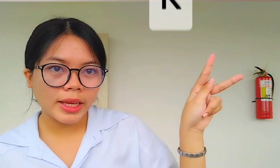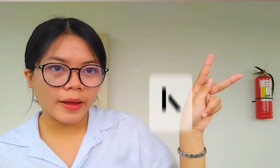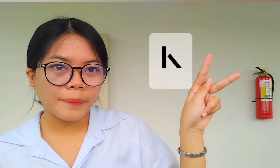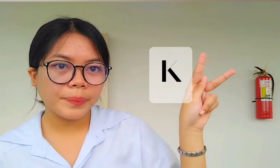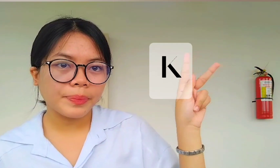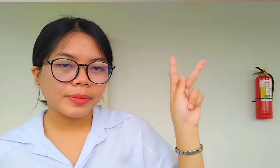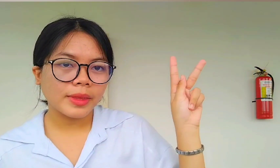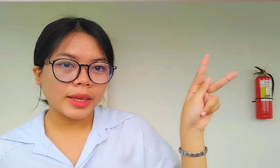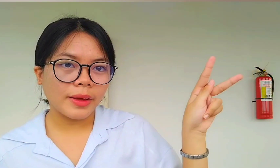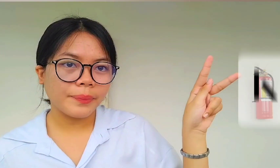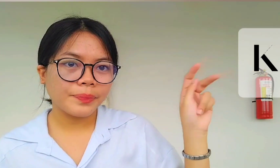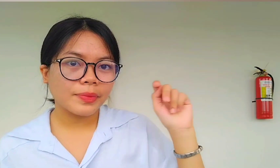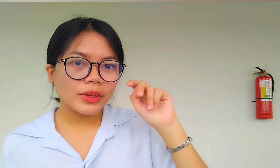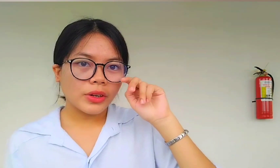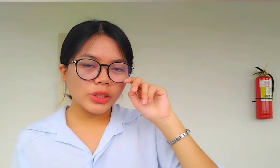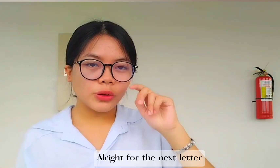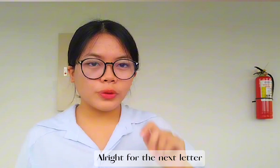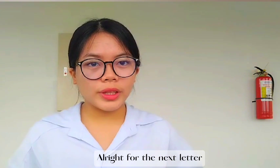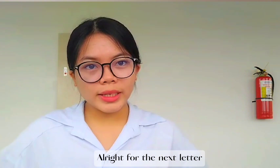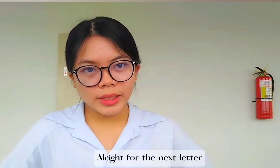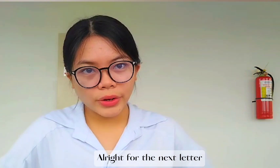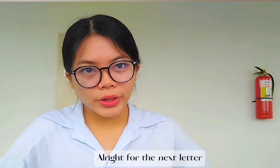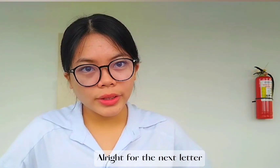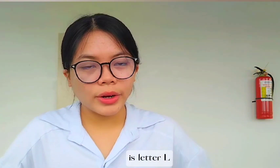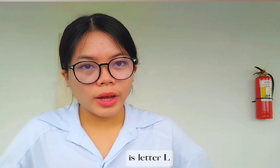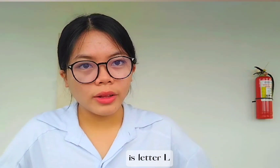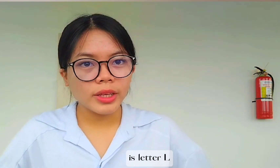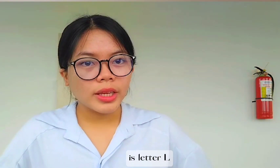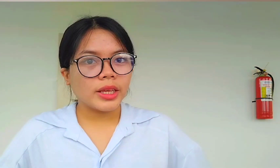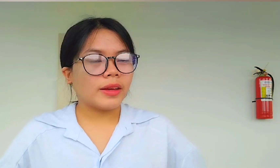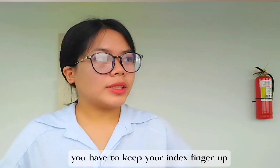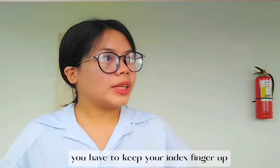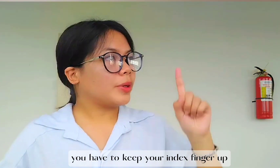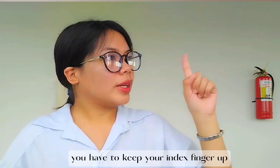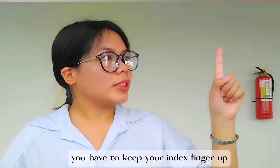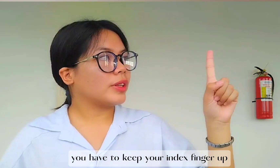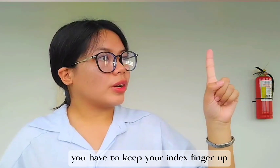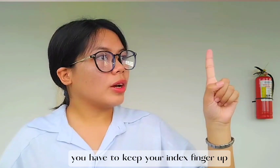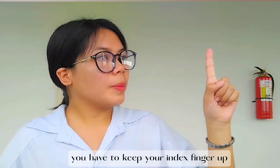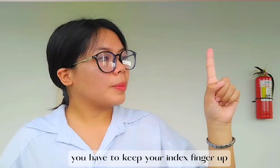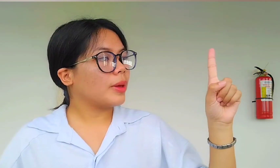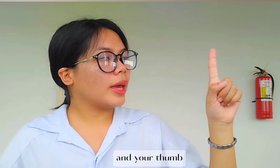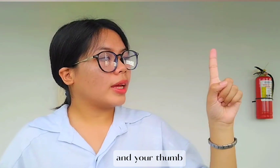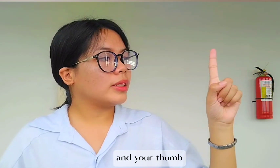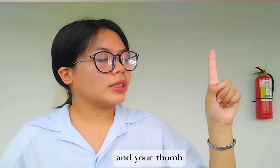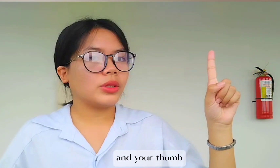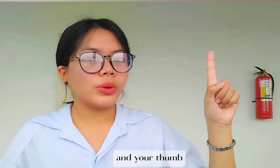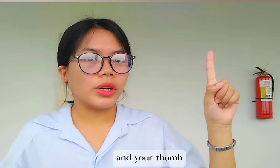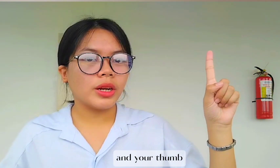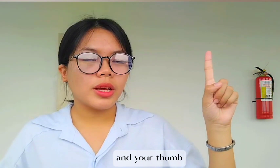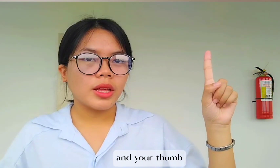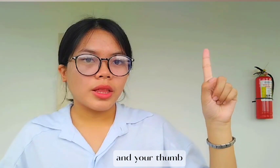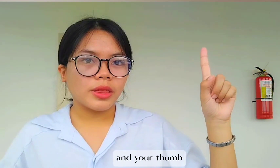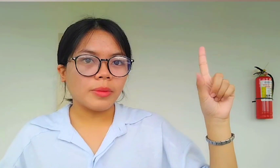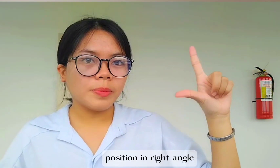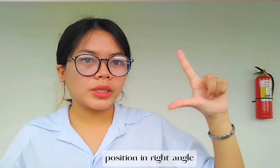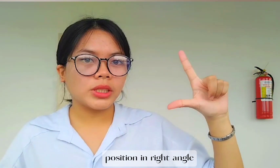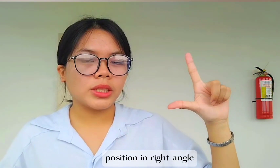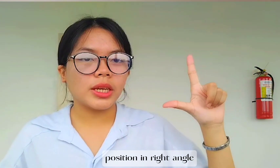K. K. Alright, so for the next letter, letter L, you have to keep your index finger up and your thumb positioned in